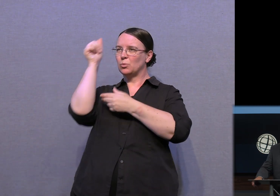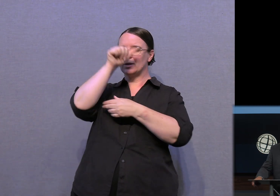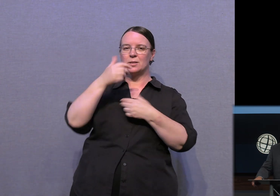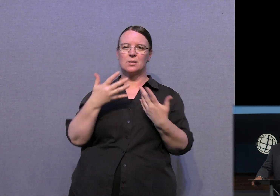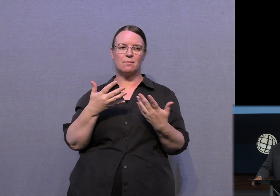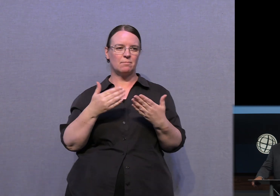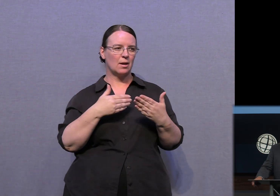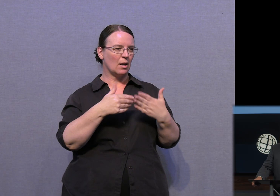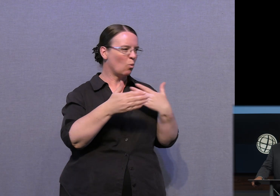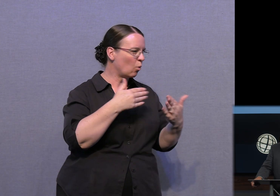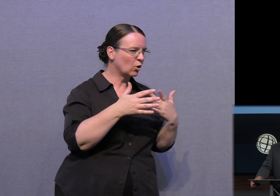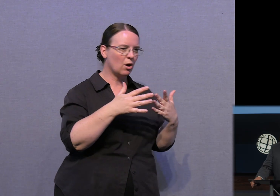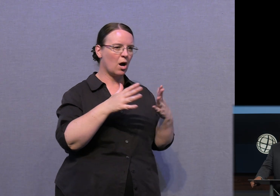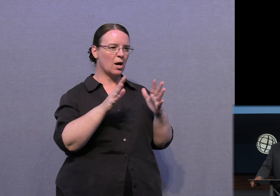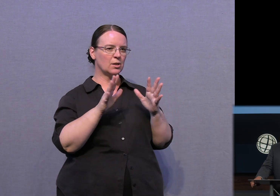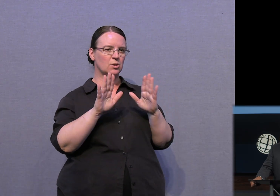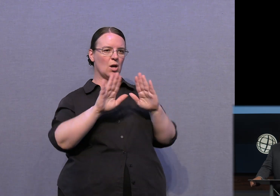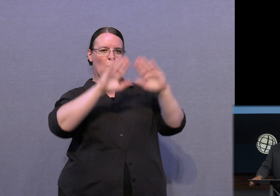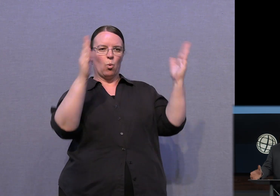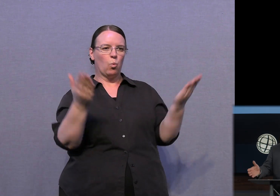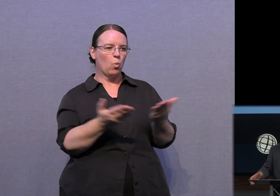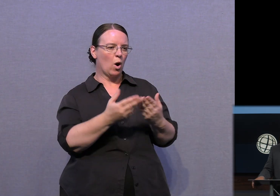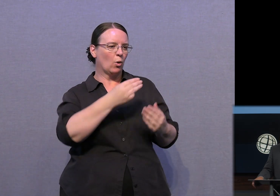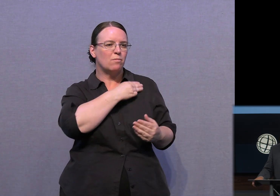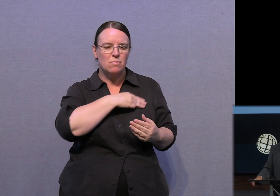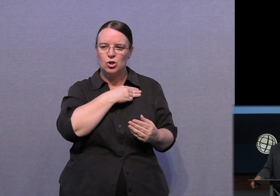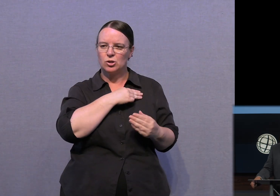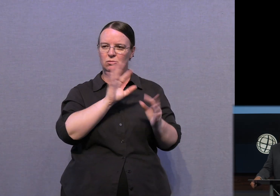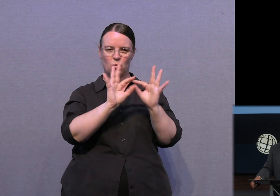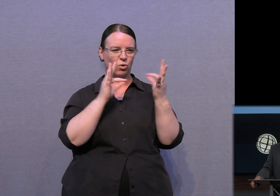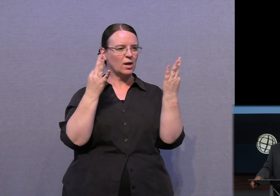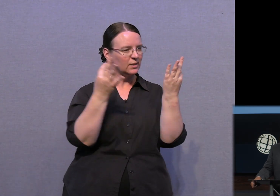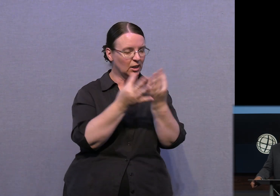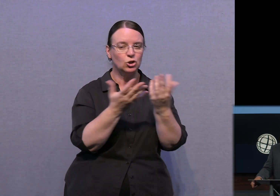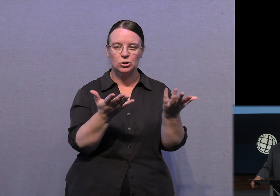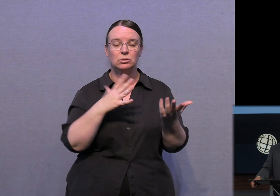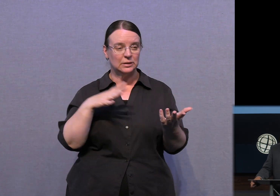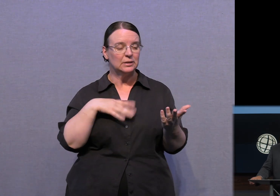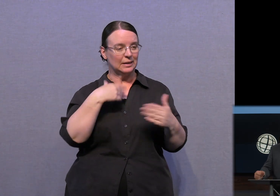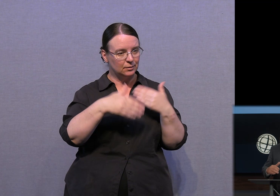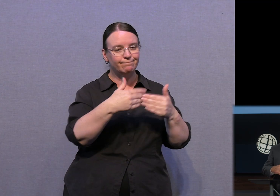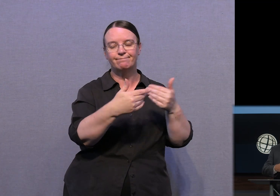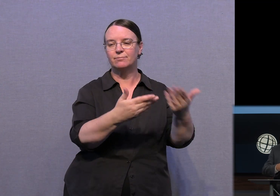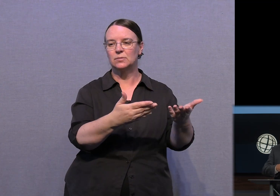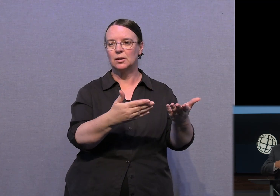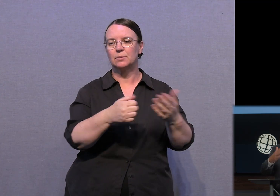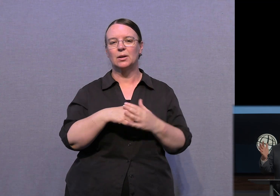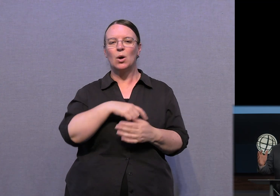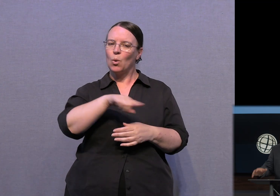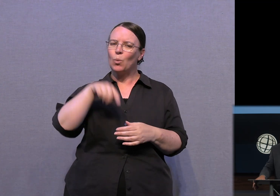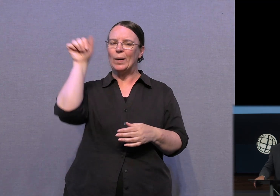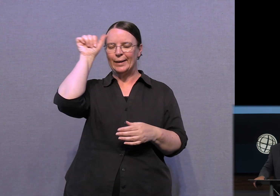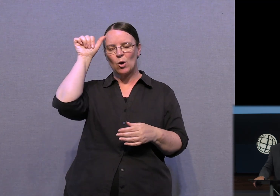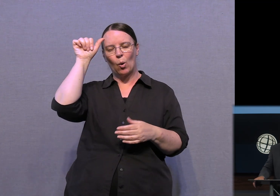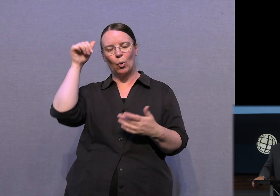missions. But having said that, we know from experience, especially this past year, that our plans are likely to